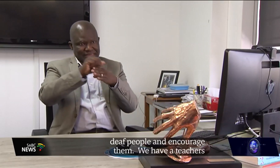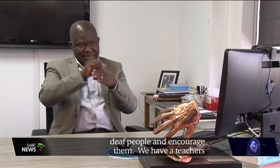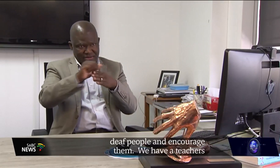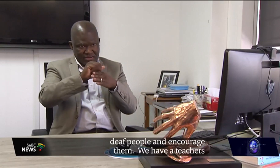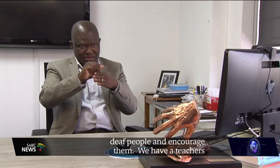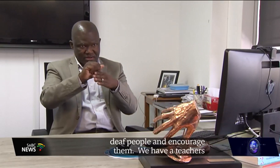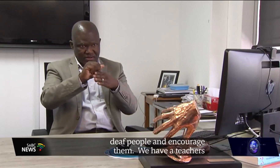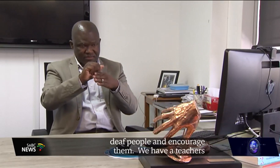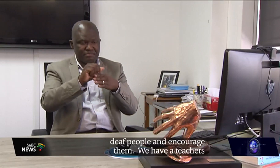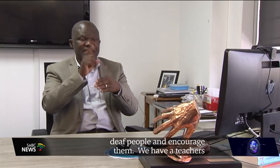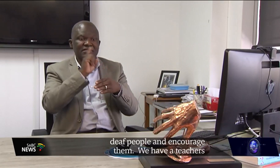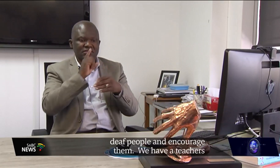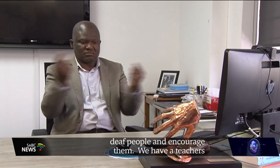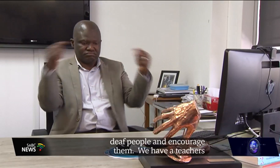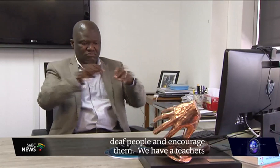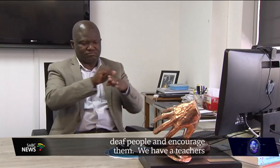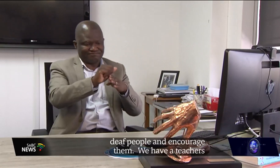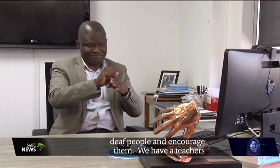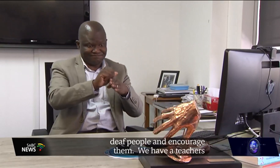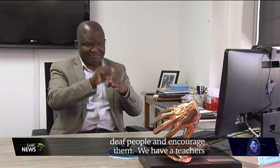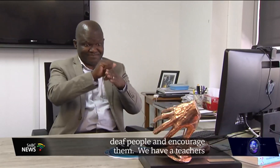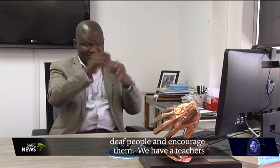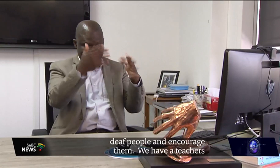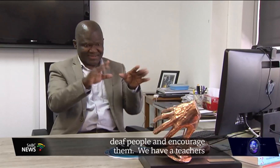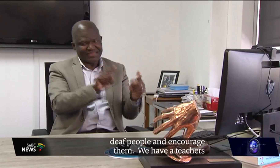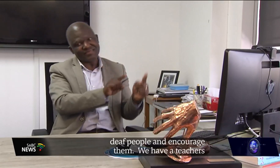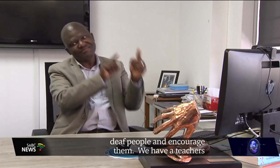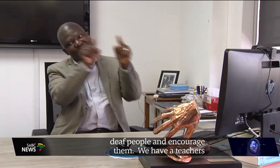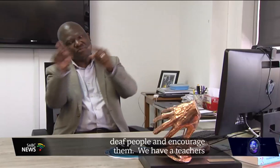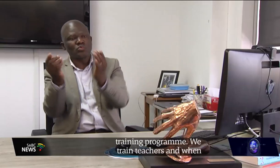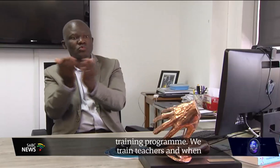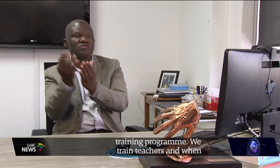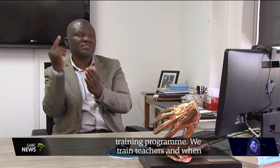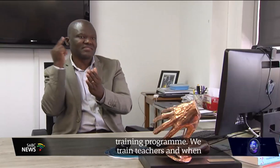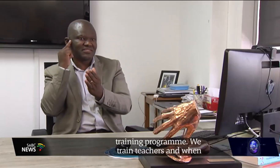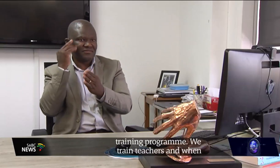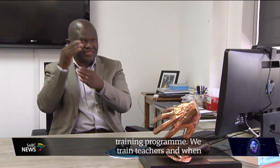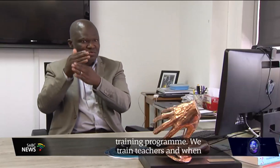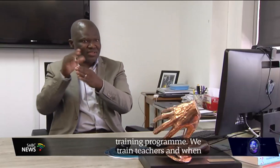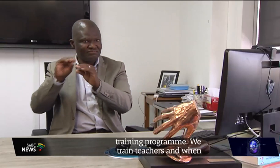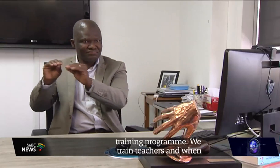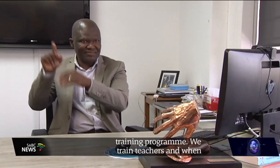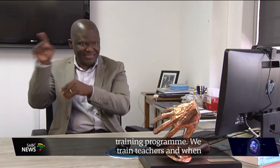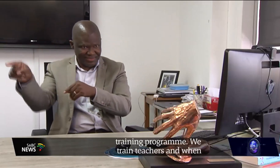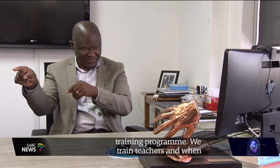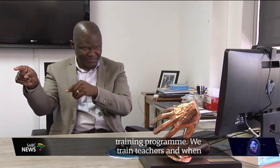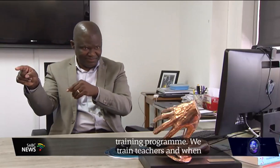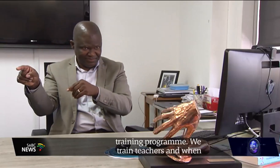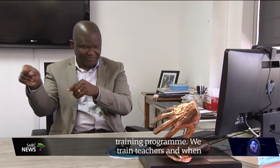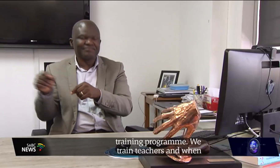encourage. The program journal le tsona re na le a teacher training program mo re rutang